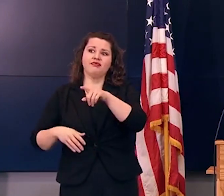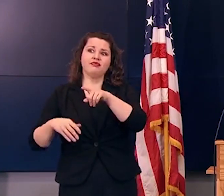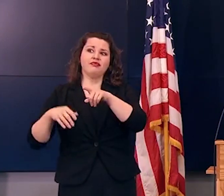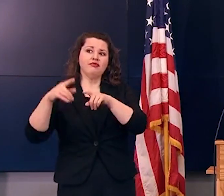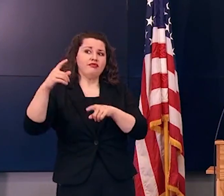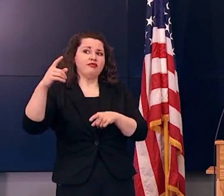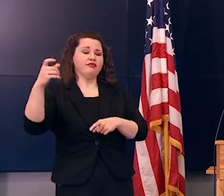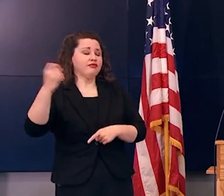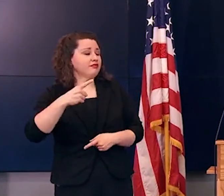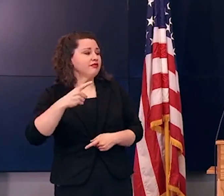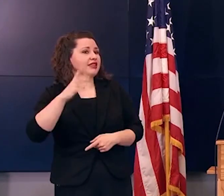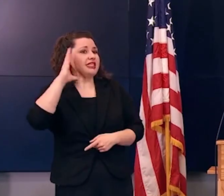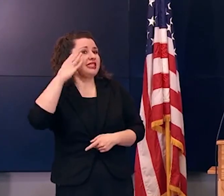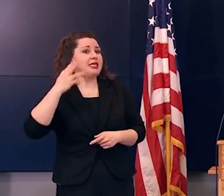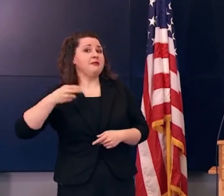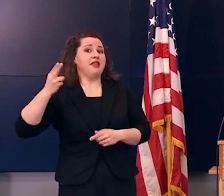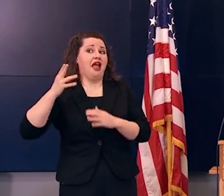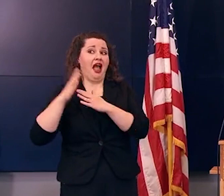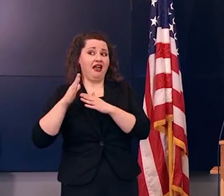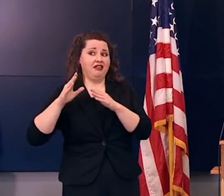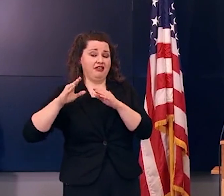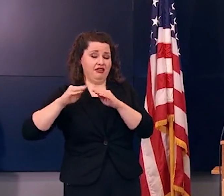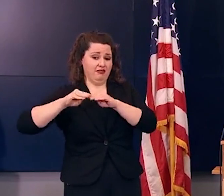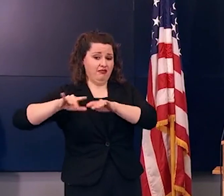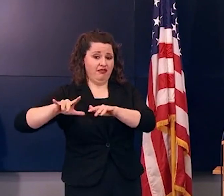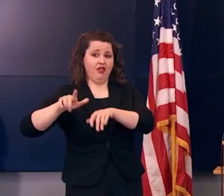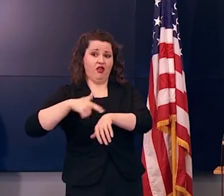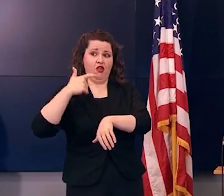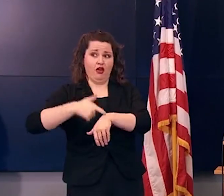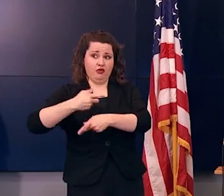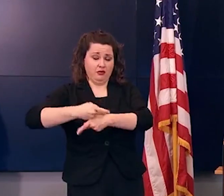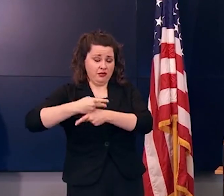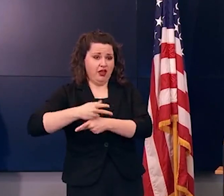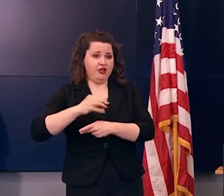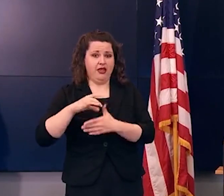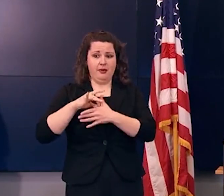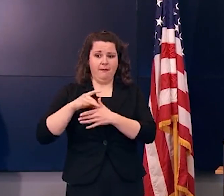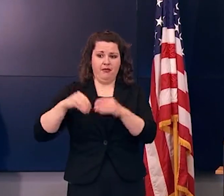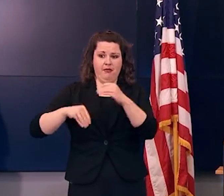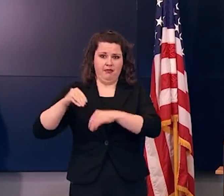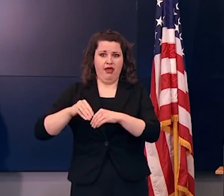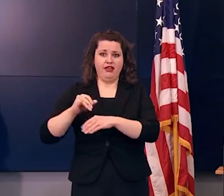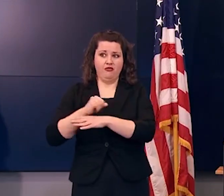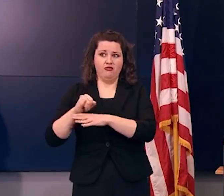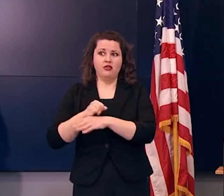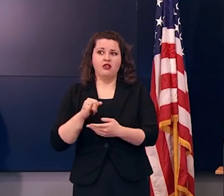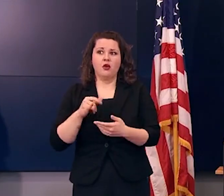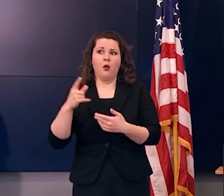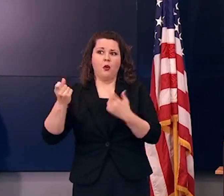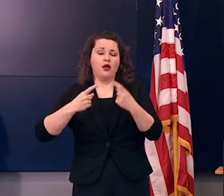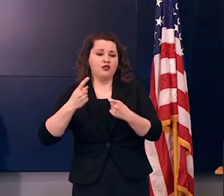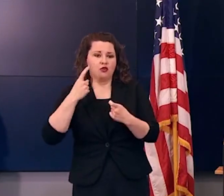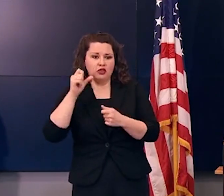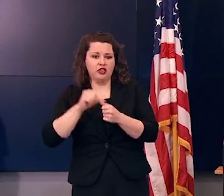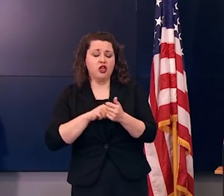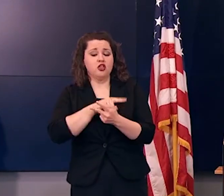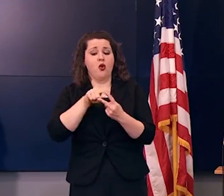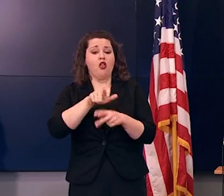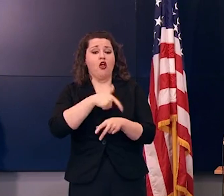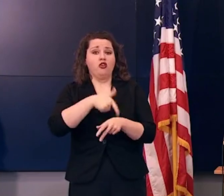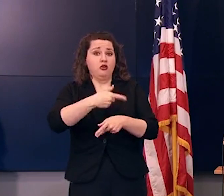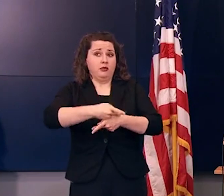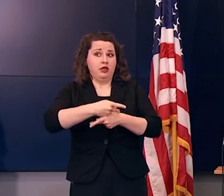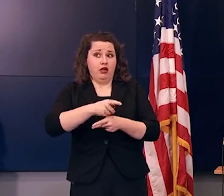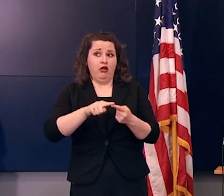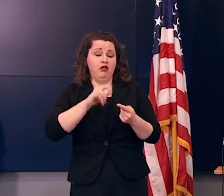outbreaks here, as you're talking about, are these long-term cares and then the meatpacking industry. So a question about each here. On the long-term care, it's my